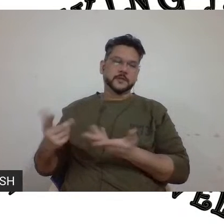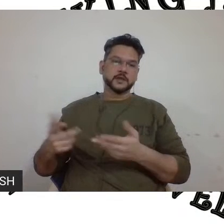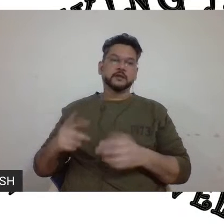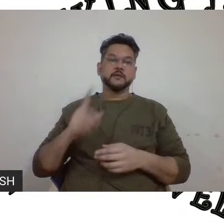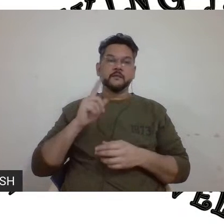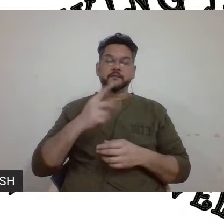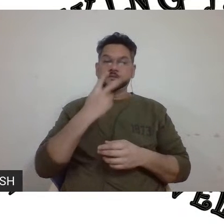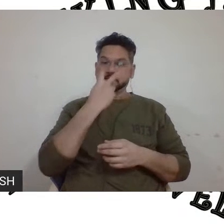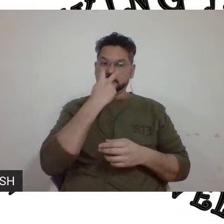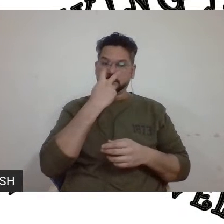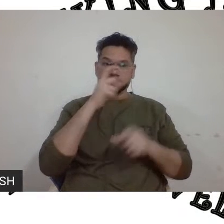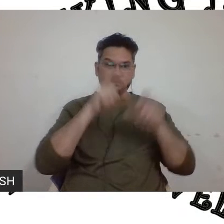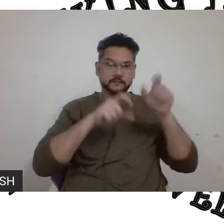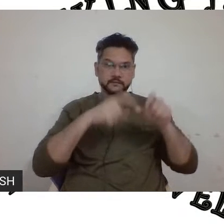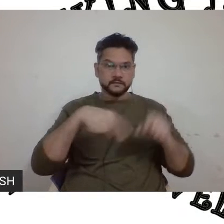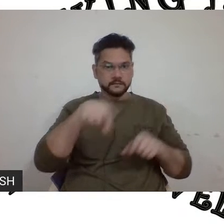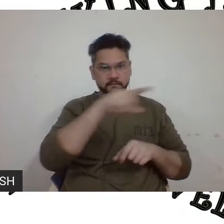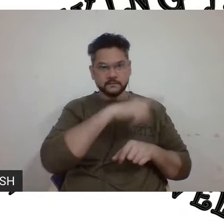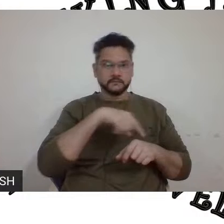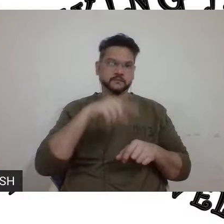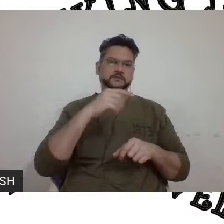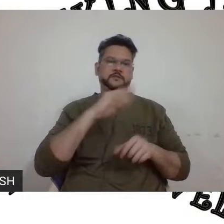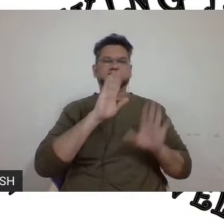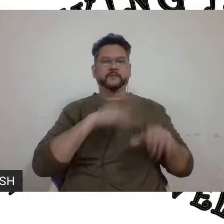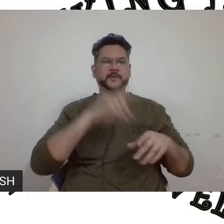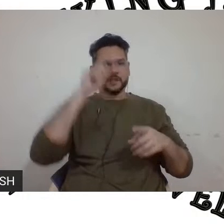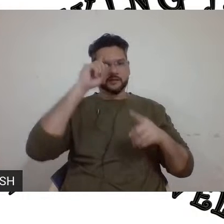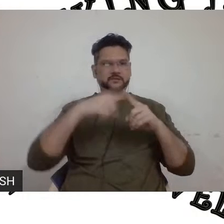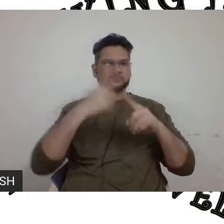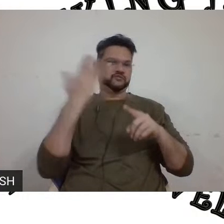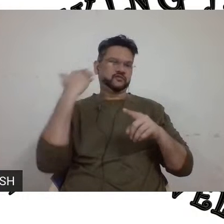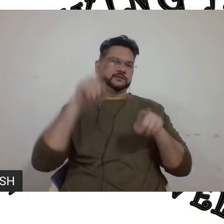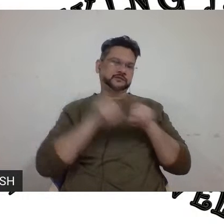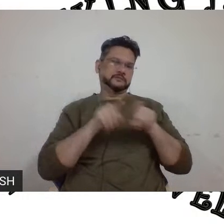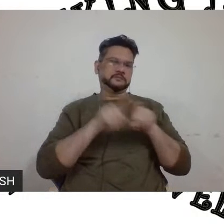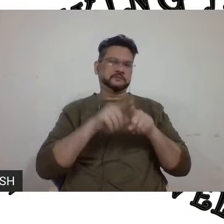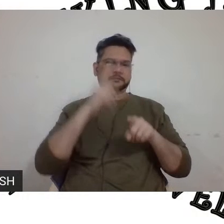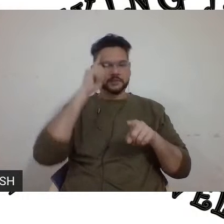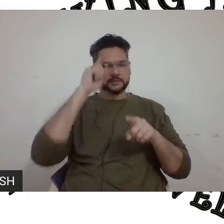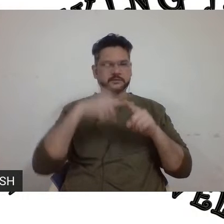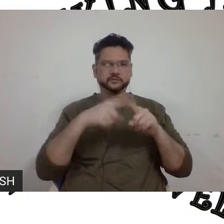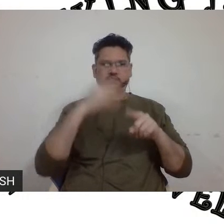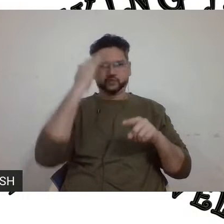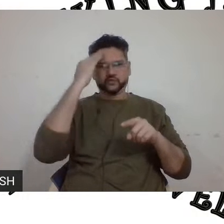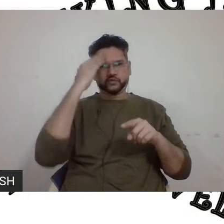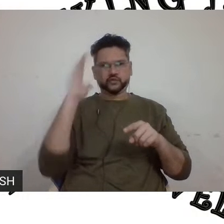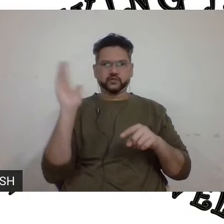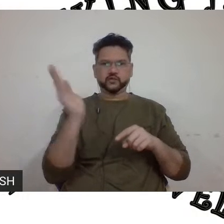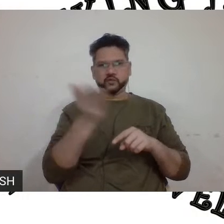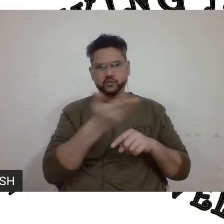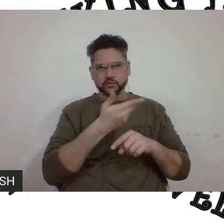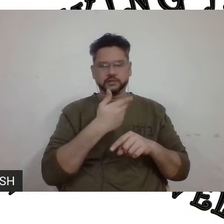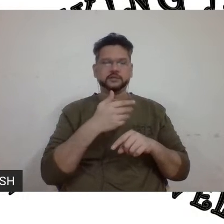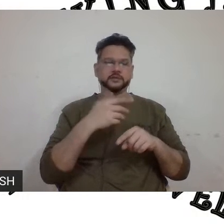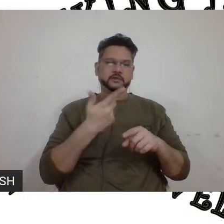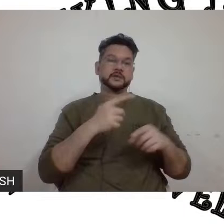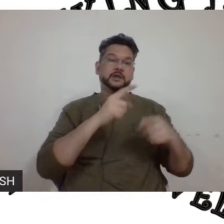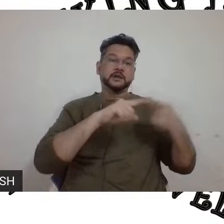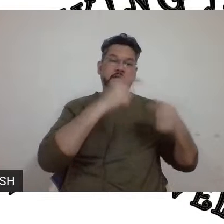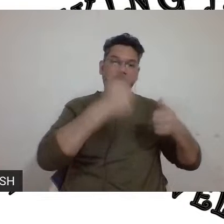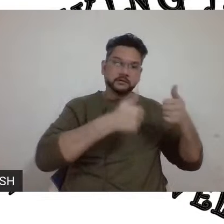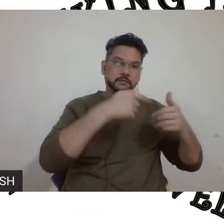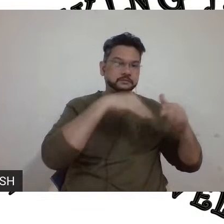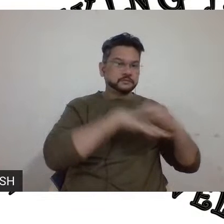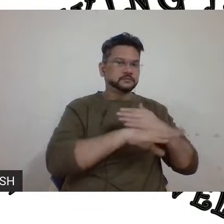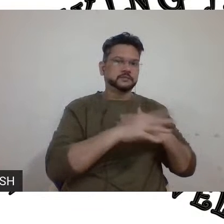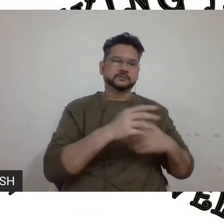visually impaired background might know. So it becomes a huge challenge then appearing for the competitive exams. Then